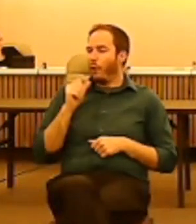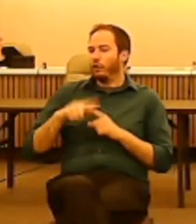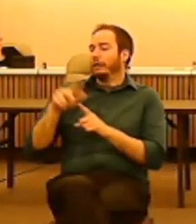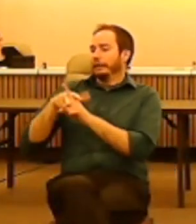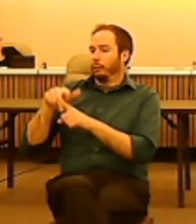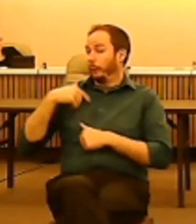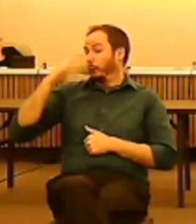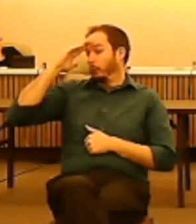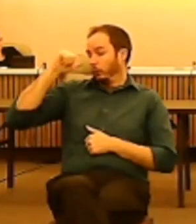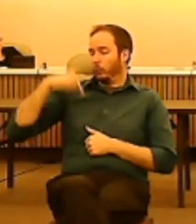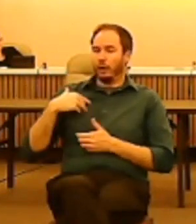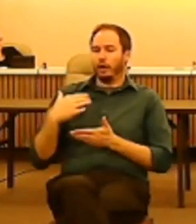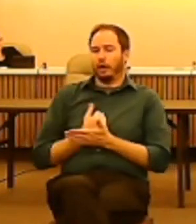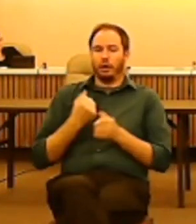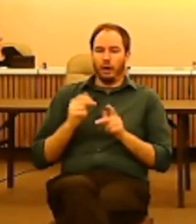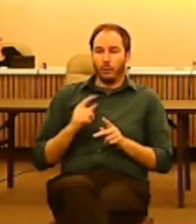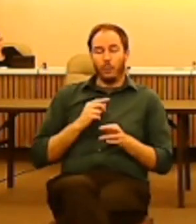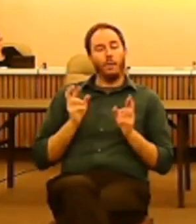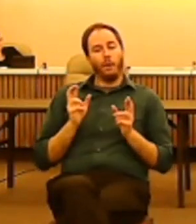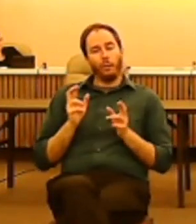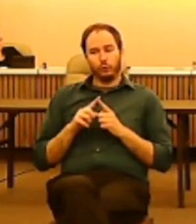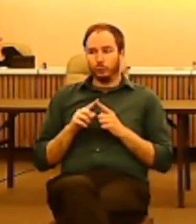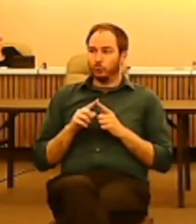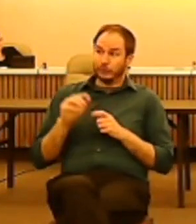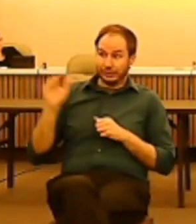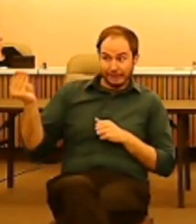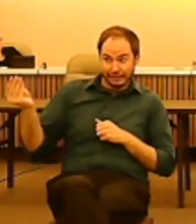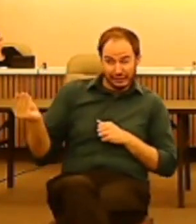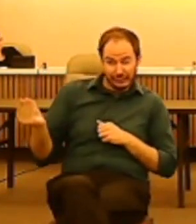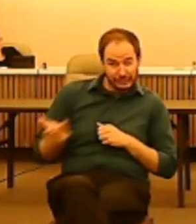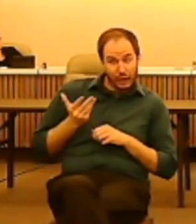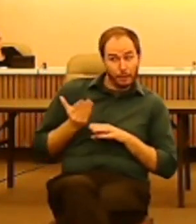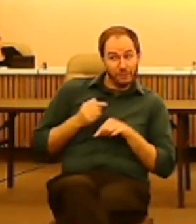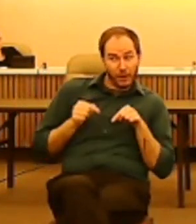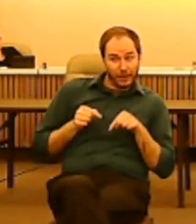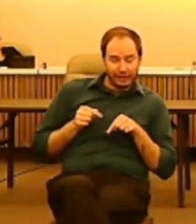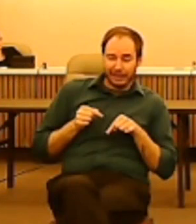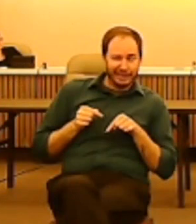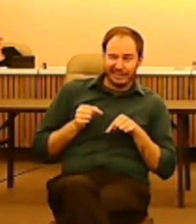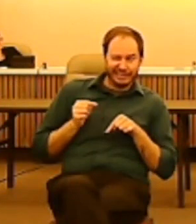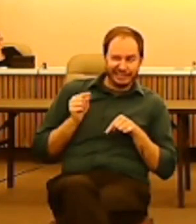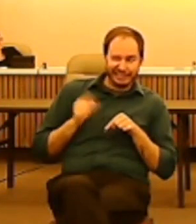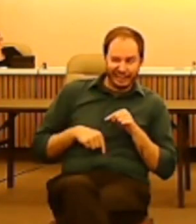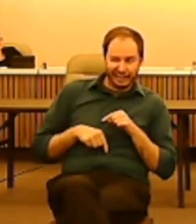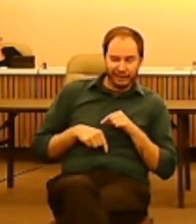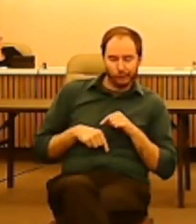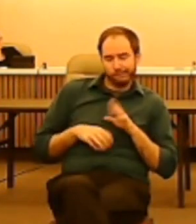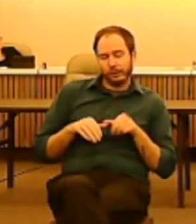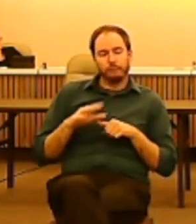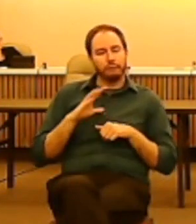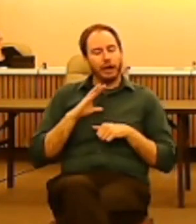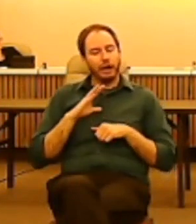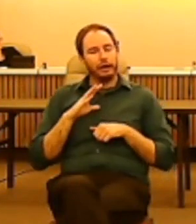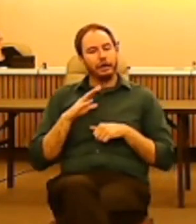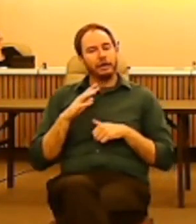this was a chance, so I was hoping to get the answer, but he I could didn't not get it yet. confirm it by No. meeting time. So that's why